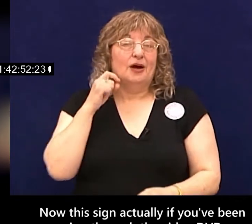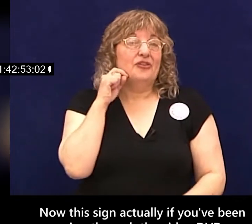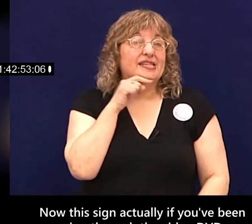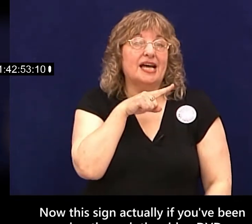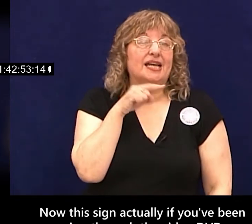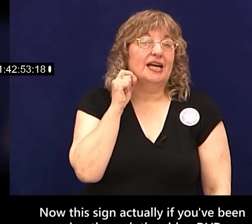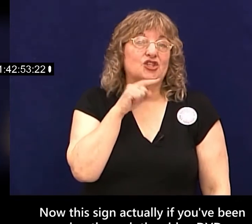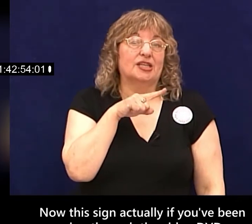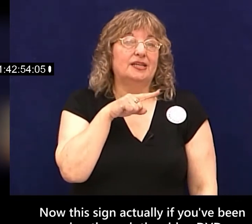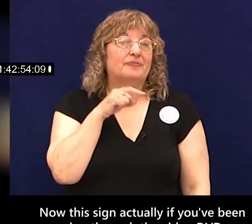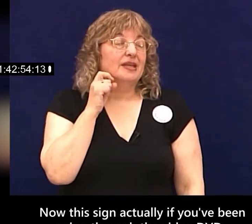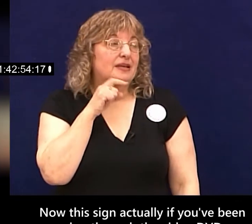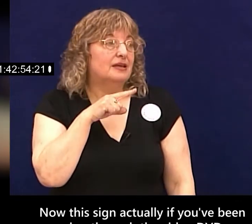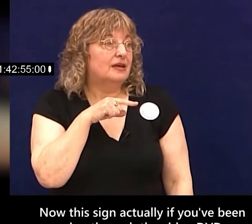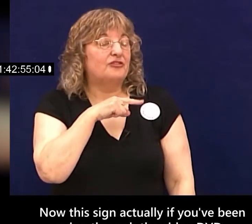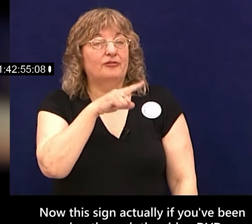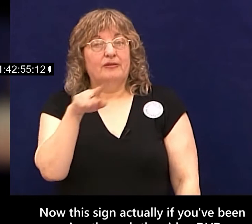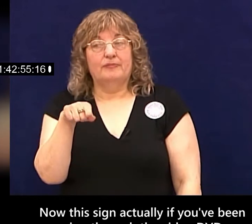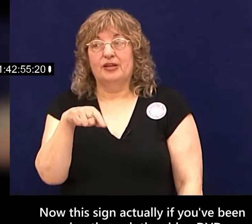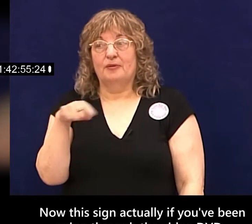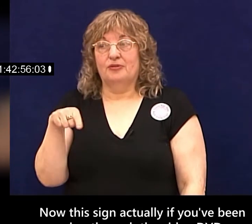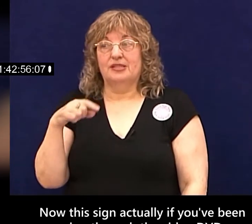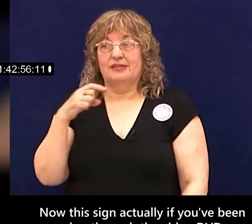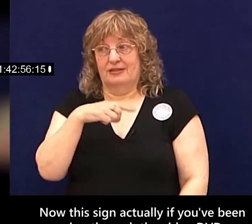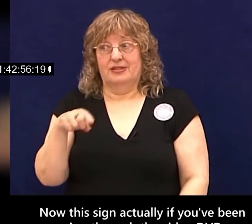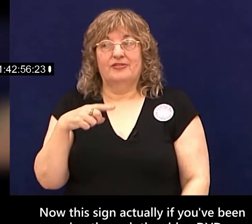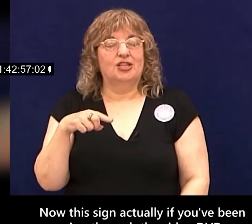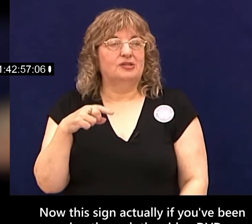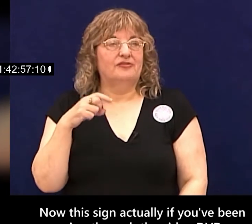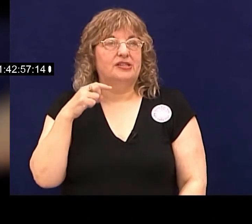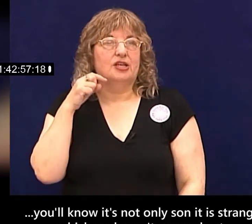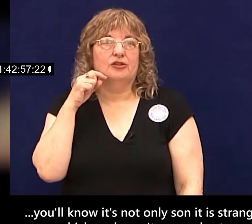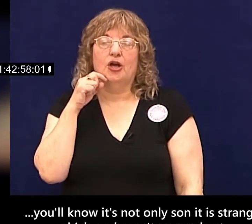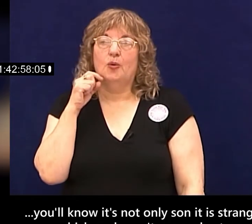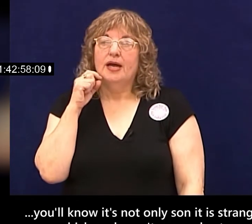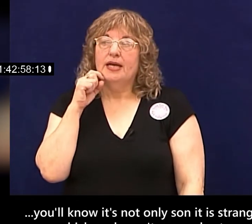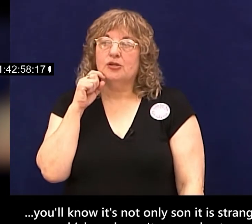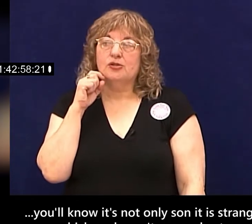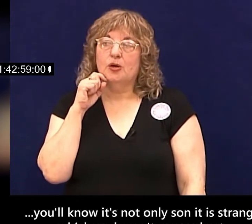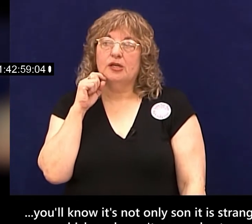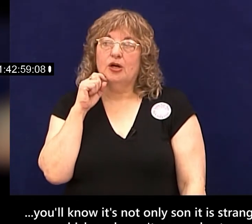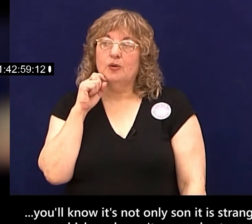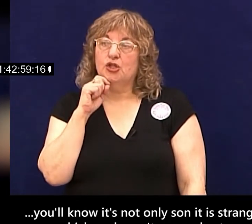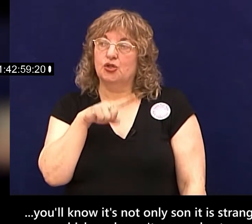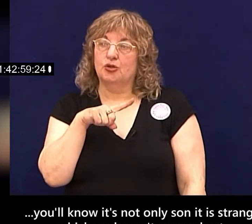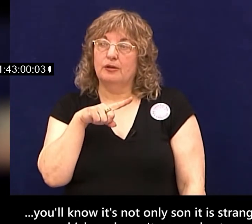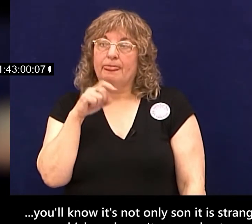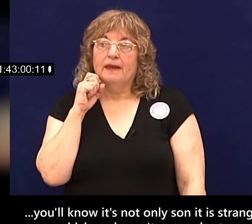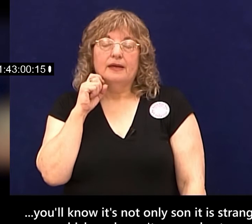this sign actually, if you've been going through the video DVD, you'll know it's not only son, it